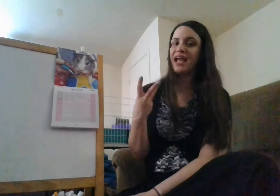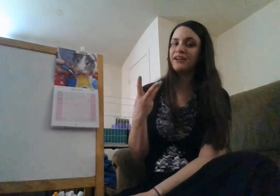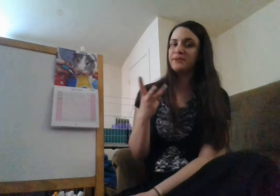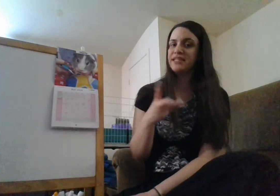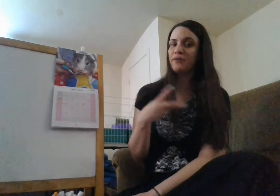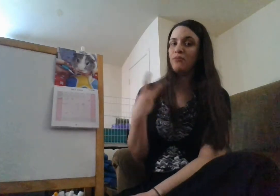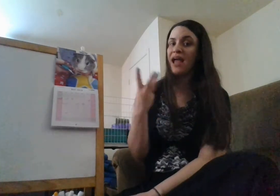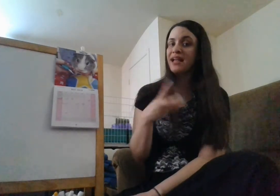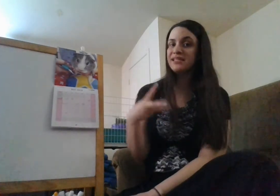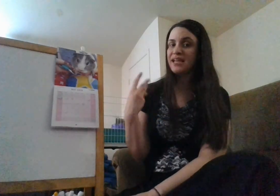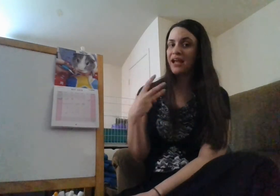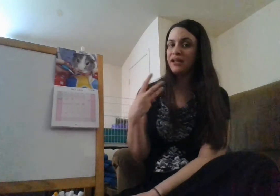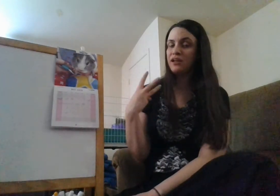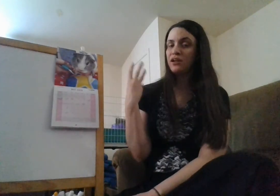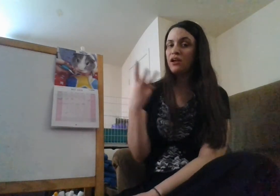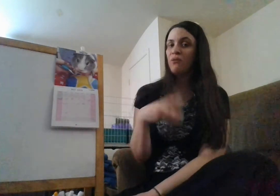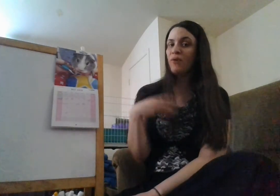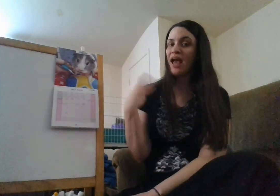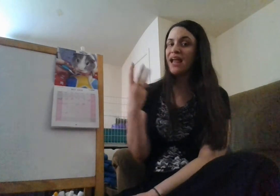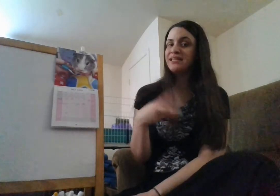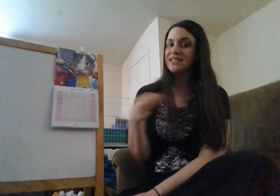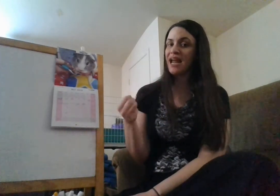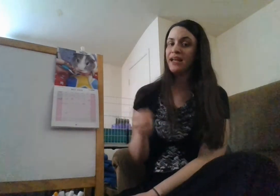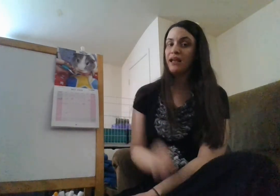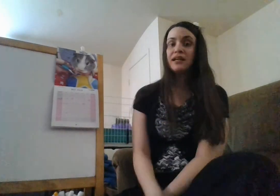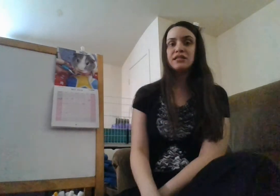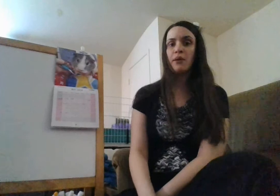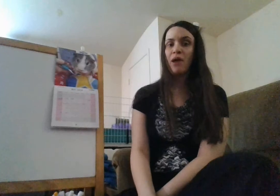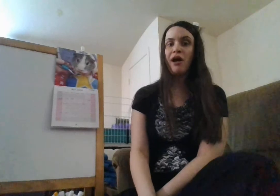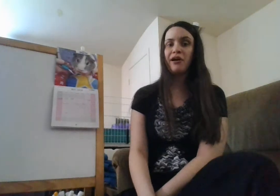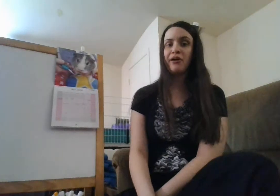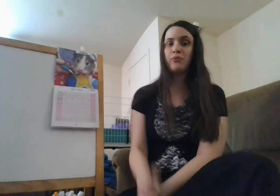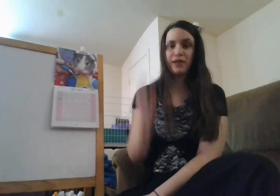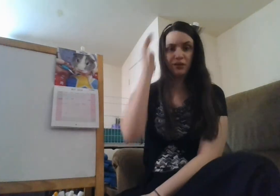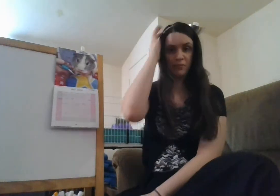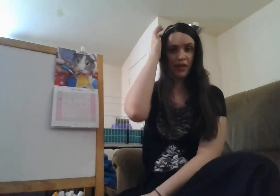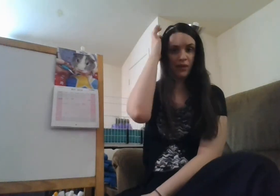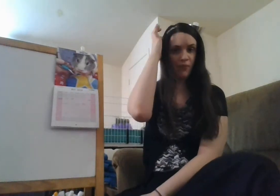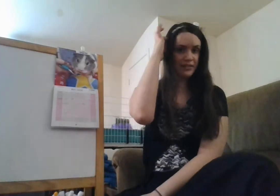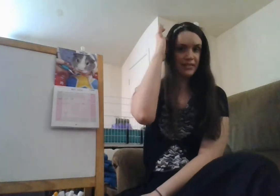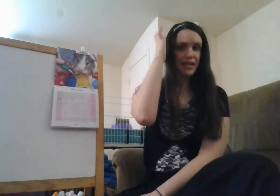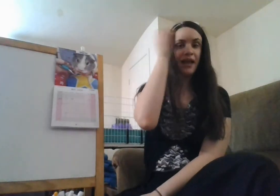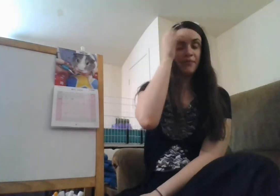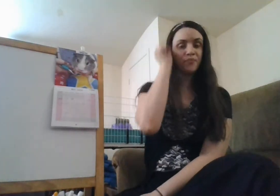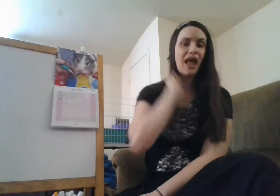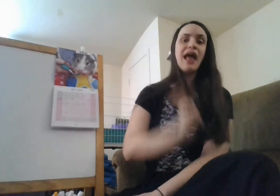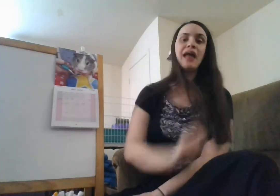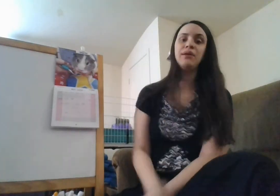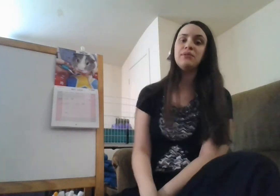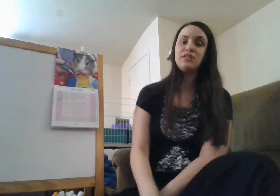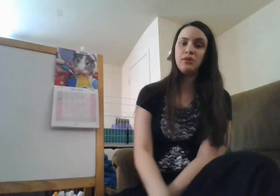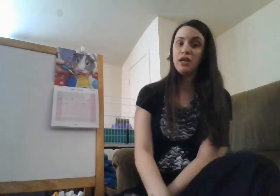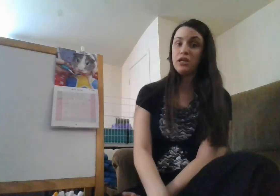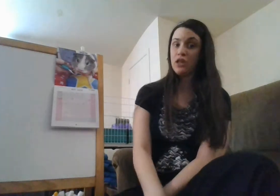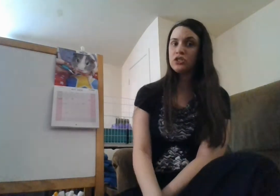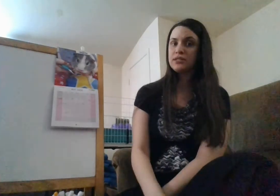Can we say Wednesday? Wednesday. Tomorrow will be Wednesday, and we will do another